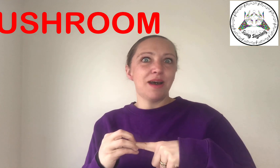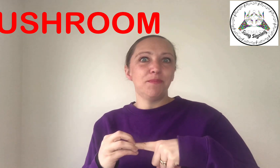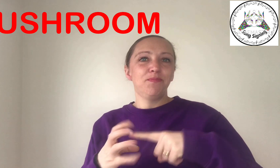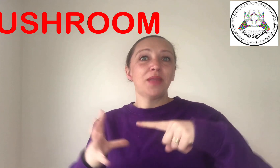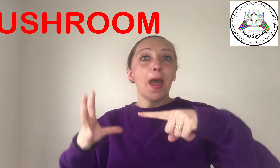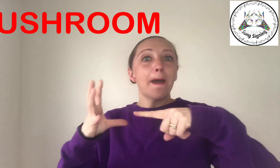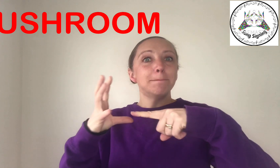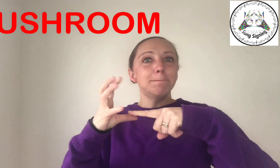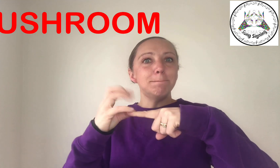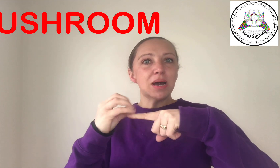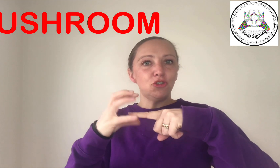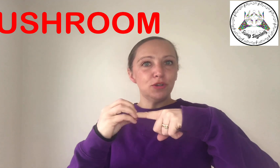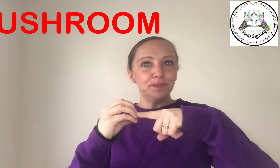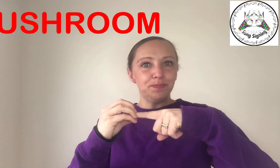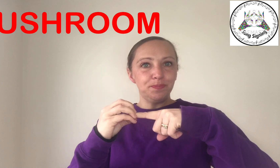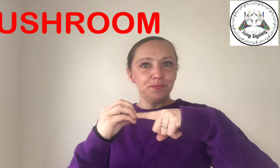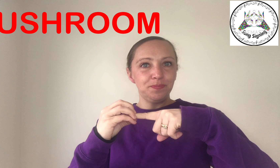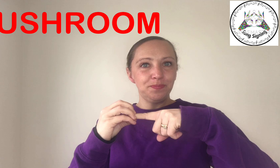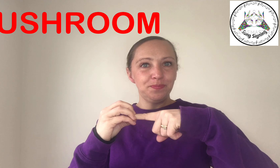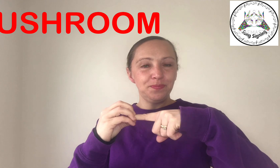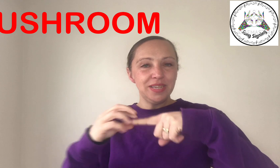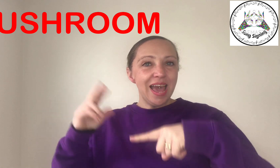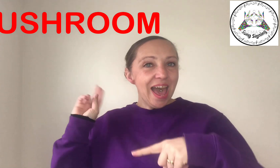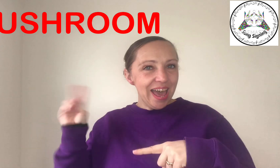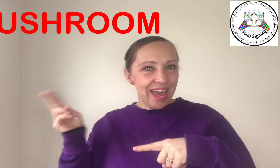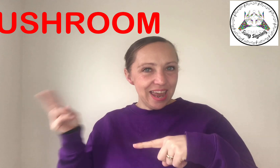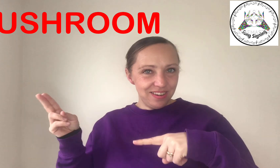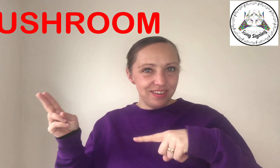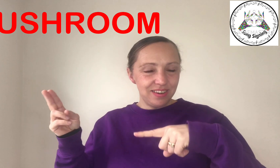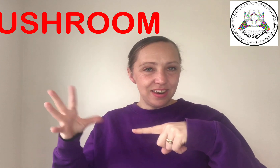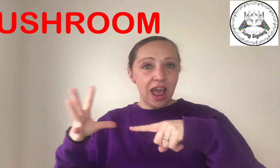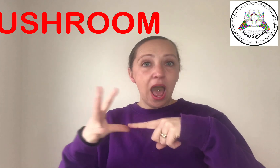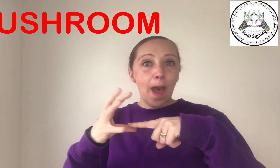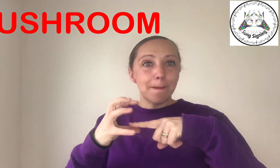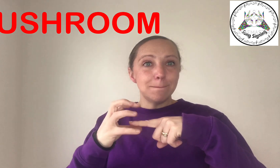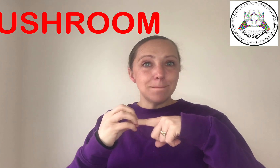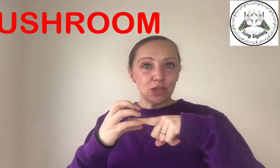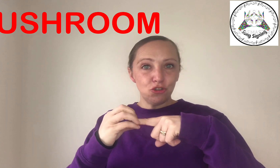up. Mushroom. Again, mushroom.